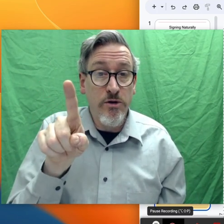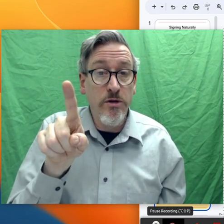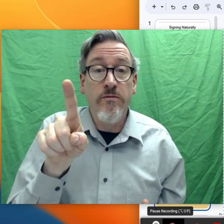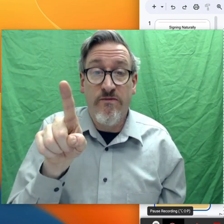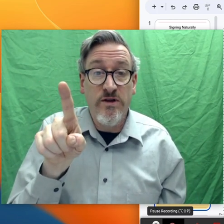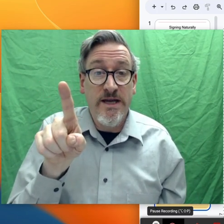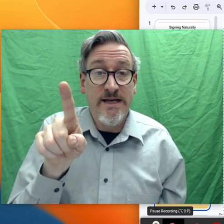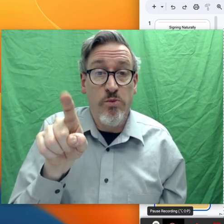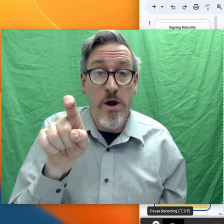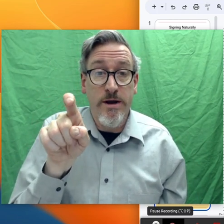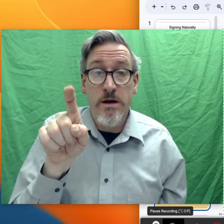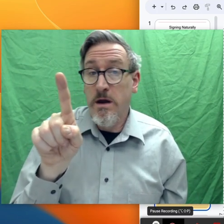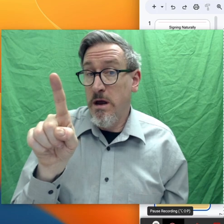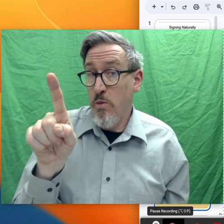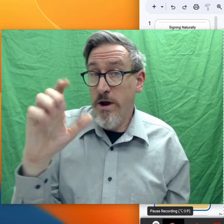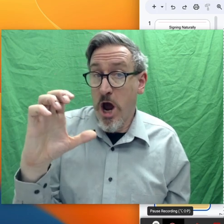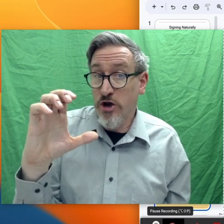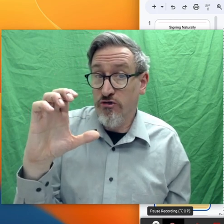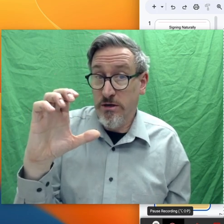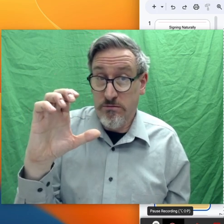Now, fully, it's 100,